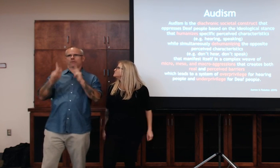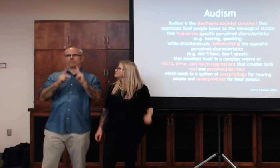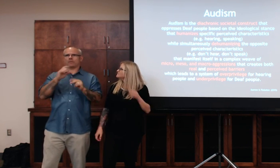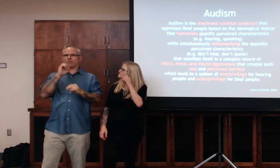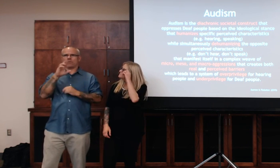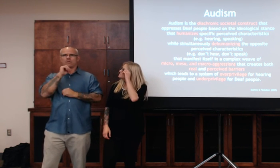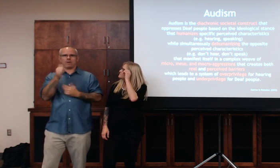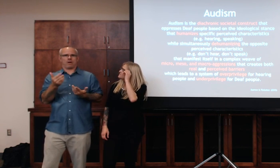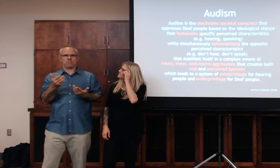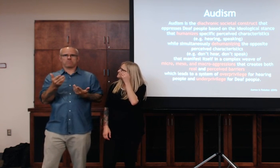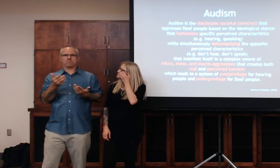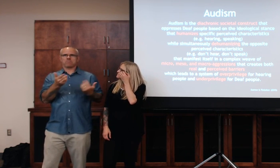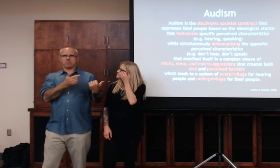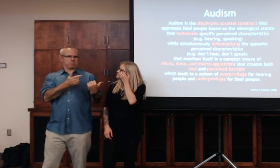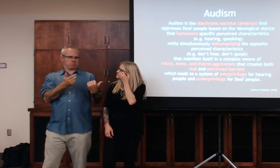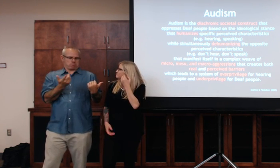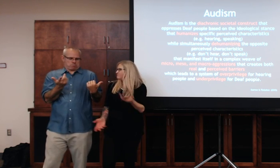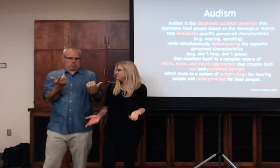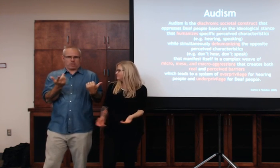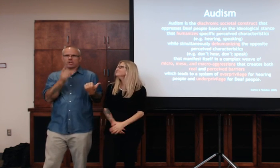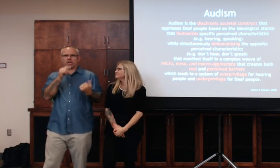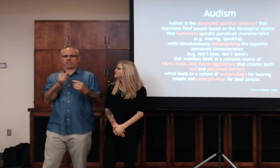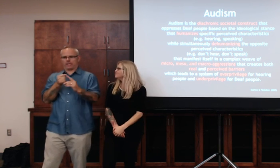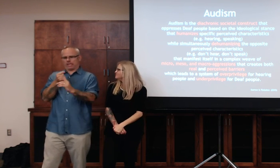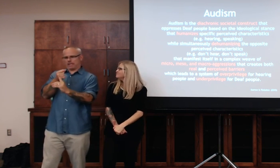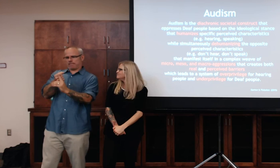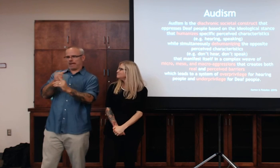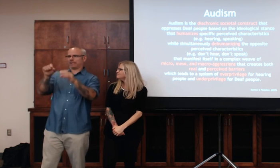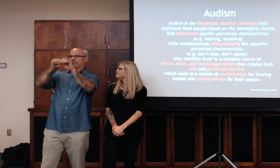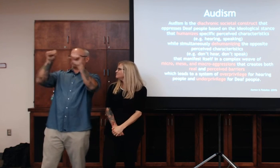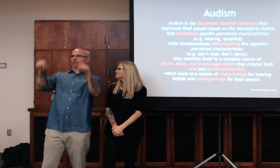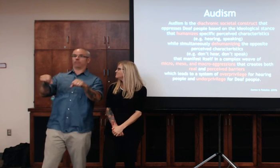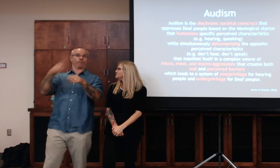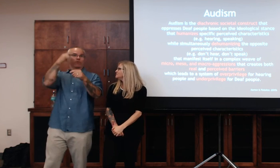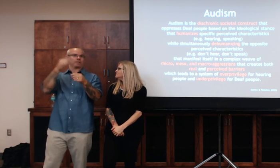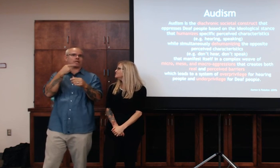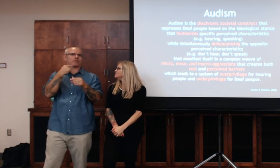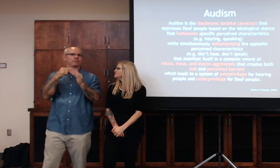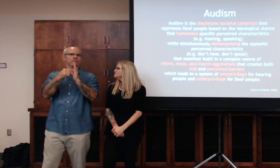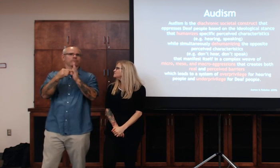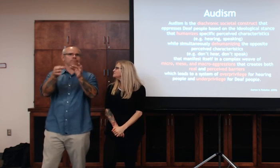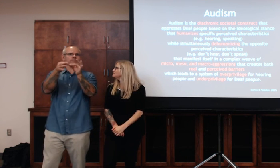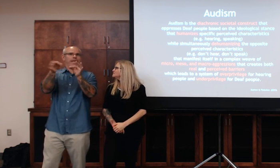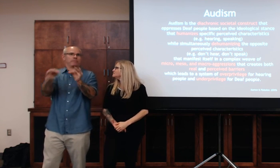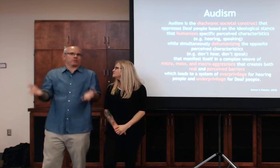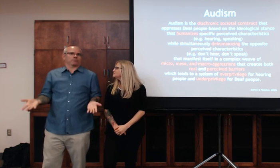How other, you know, whether or not you feel a certain way about deaf people or not, there's this impact to the system. For example,